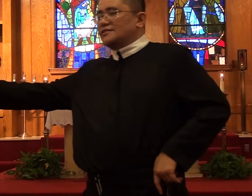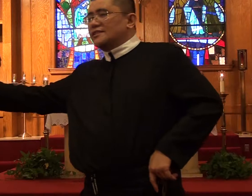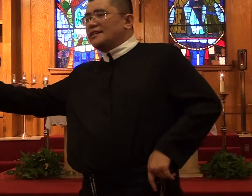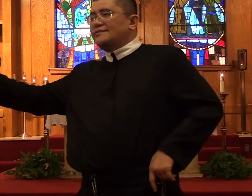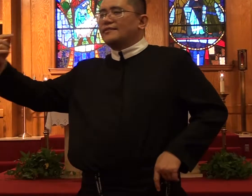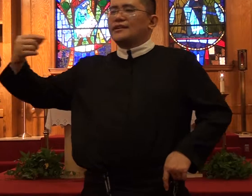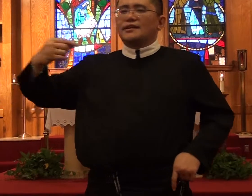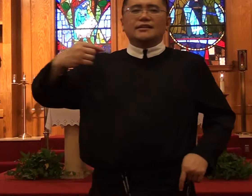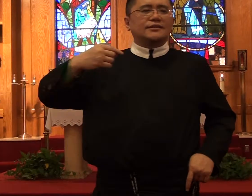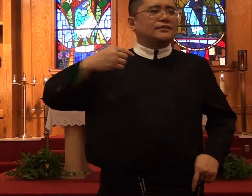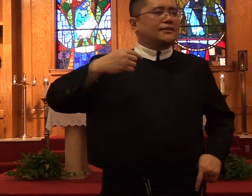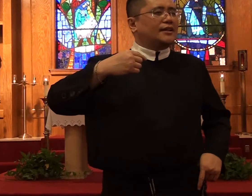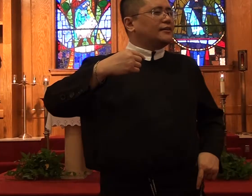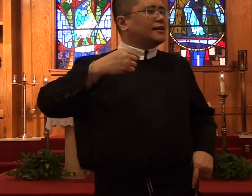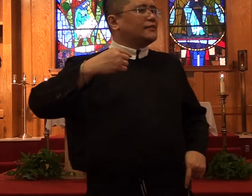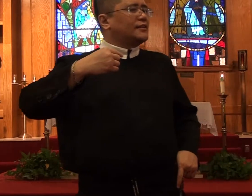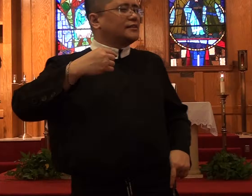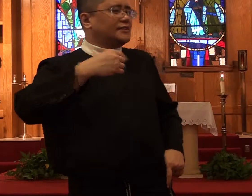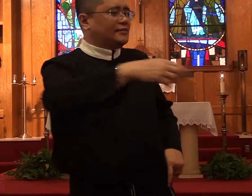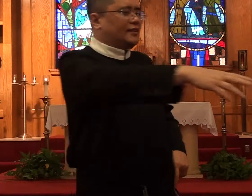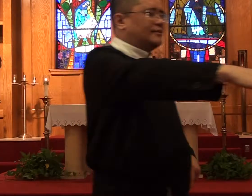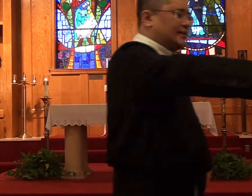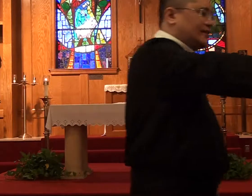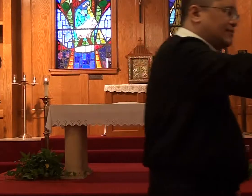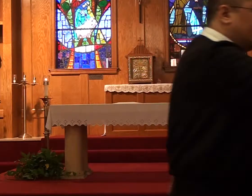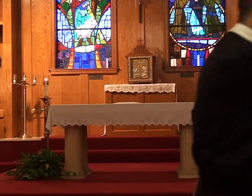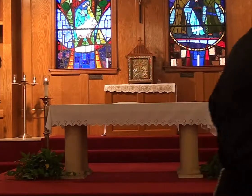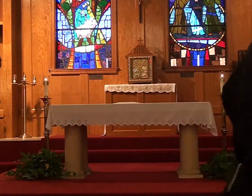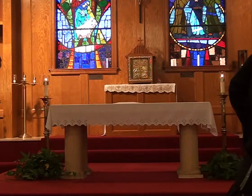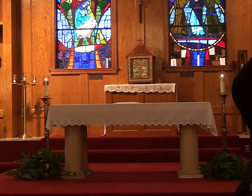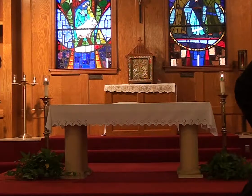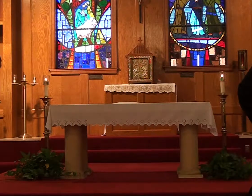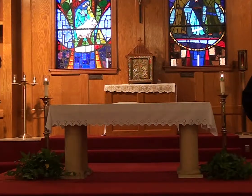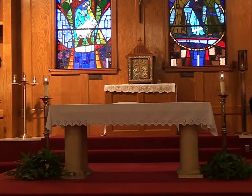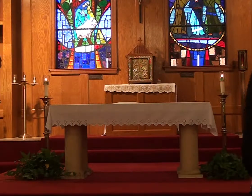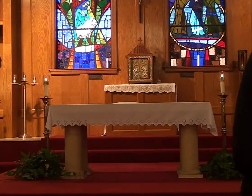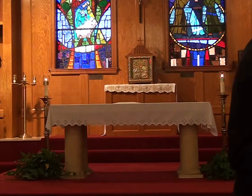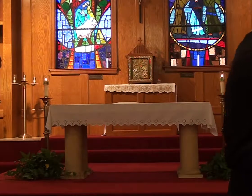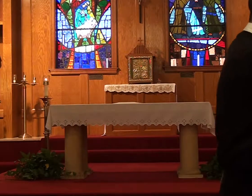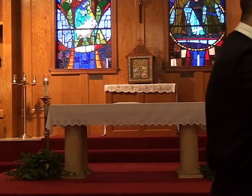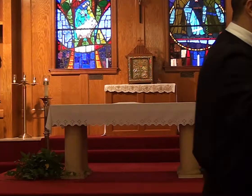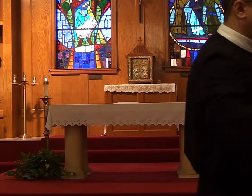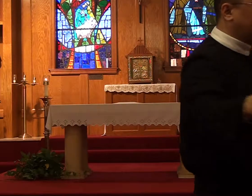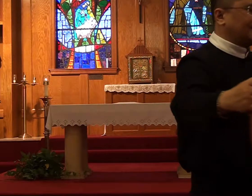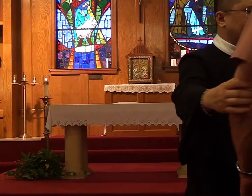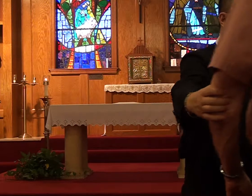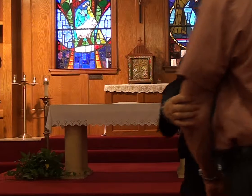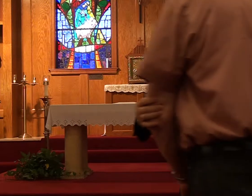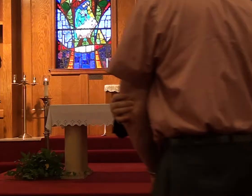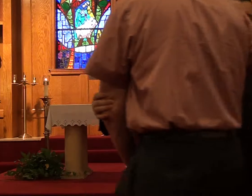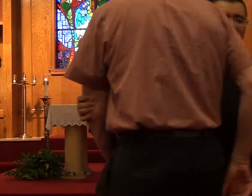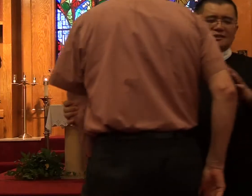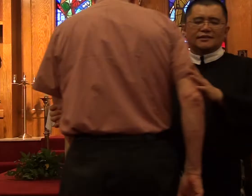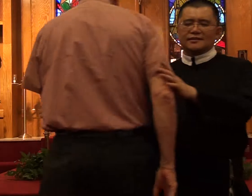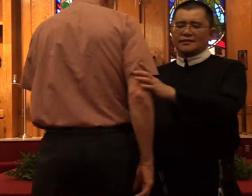Okay? So now I want, how about come on up here? You remember this one? I did not teach.